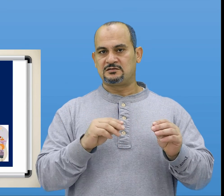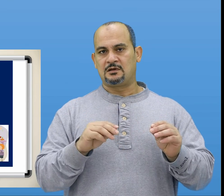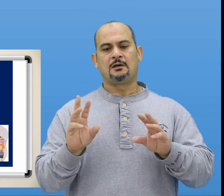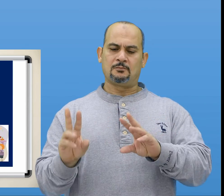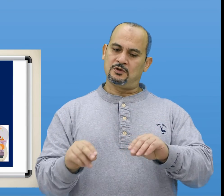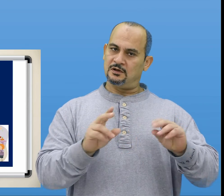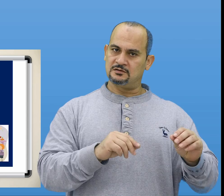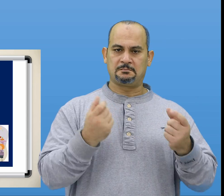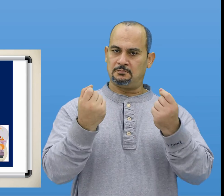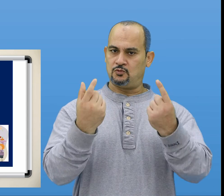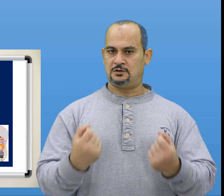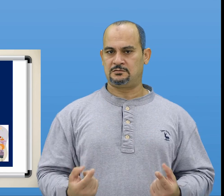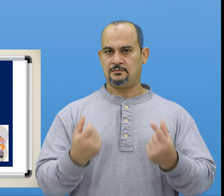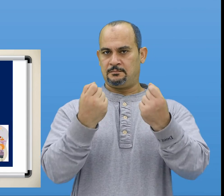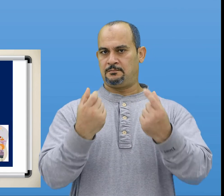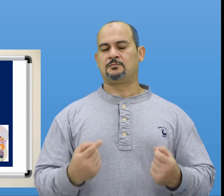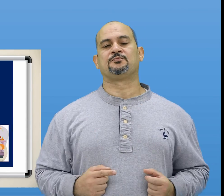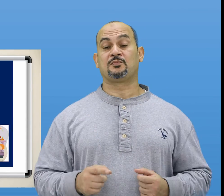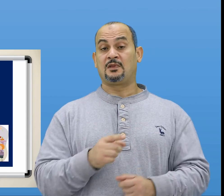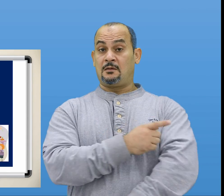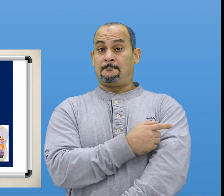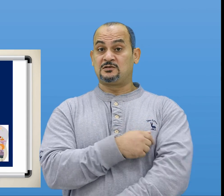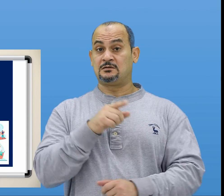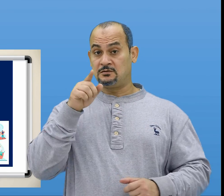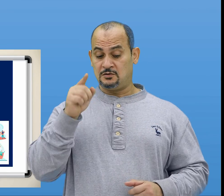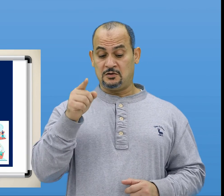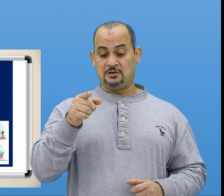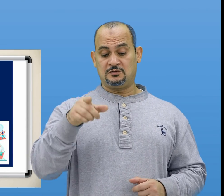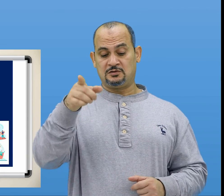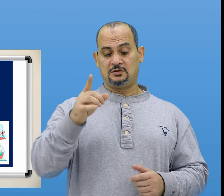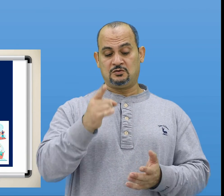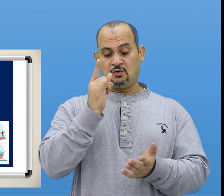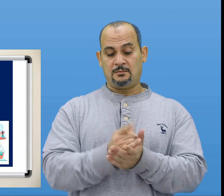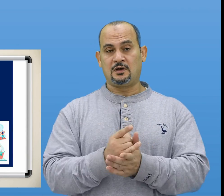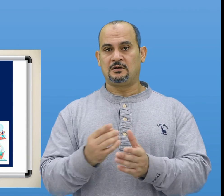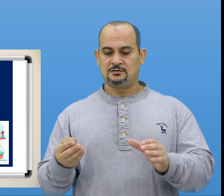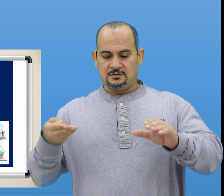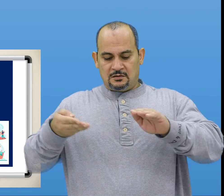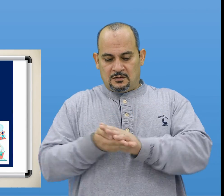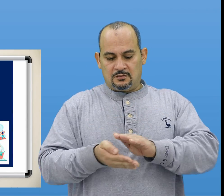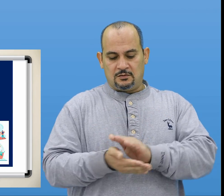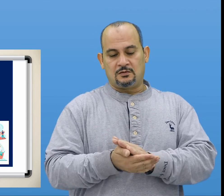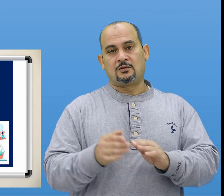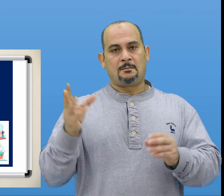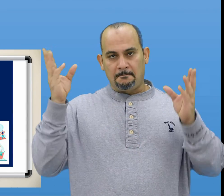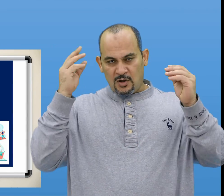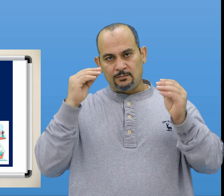time of fun and enjoyment, of course. Now let's go along with the second question we have. What activities can be